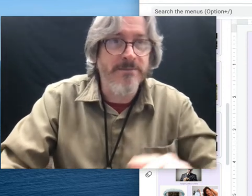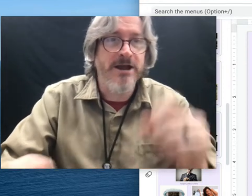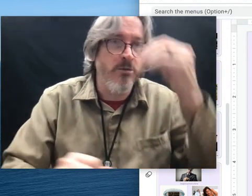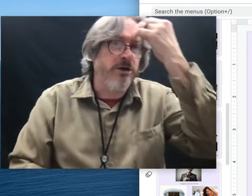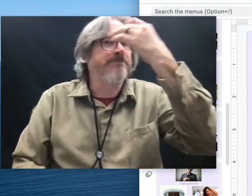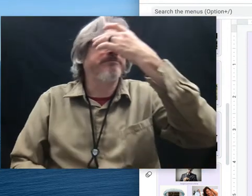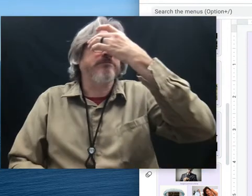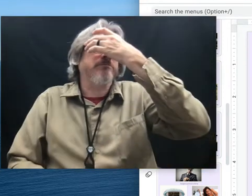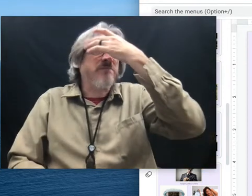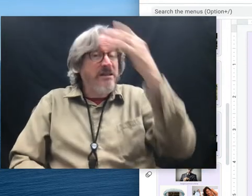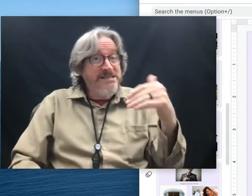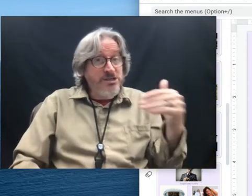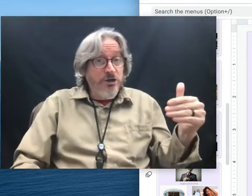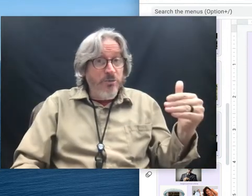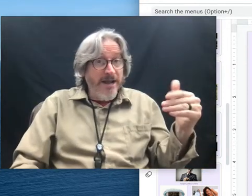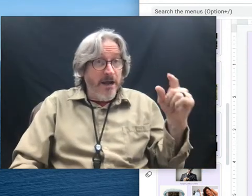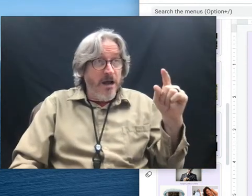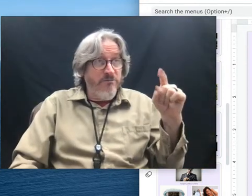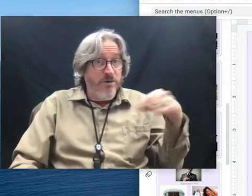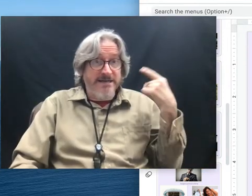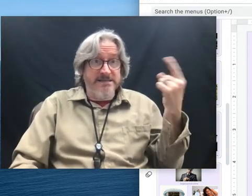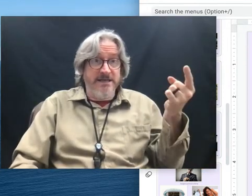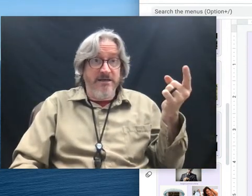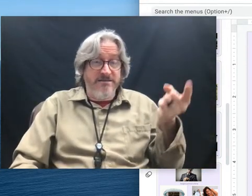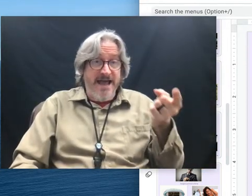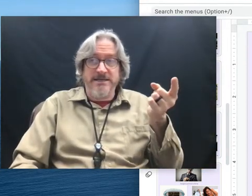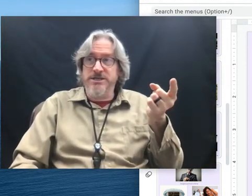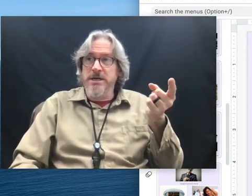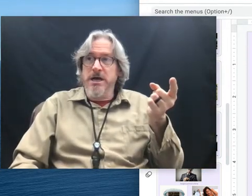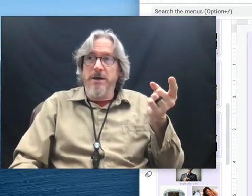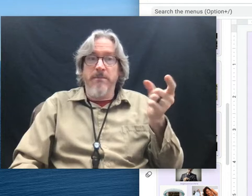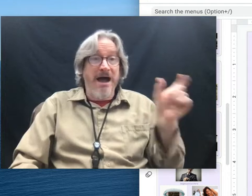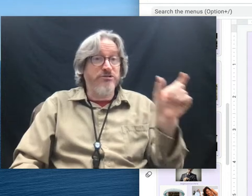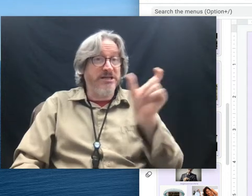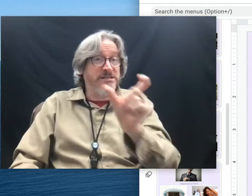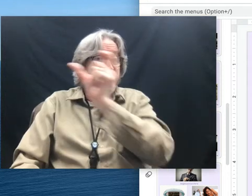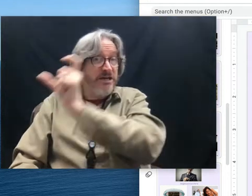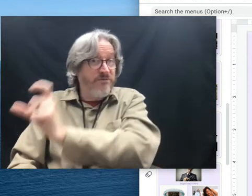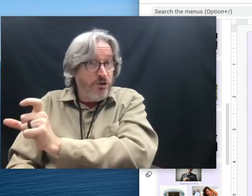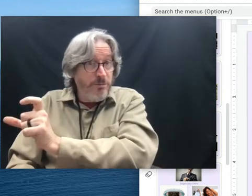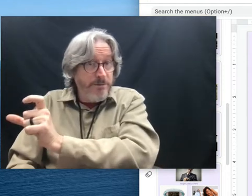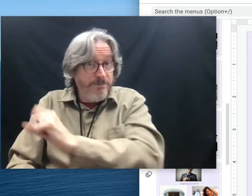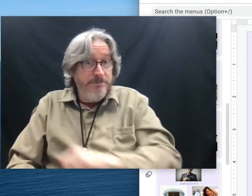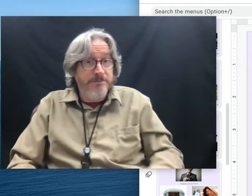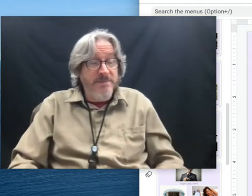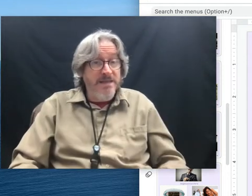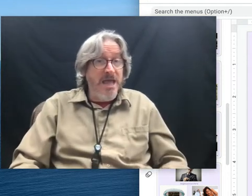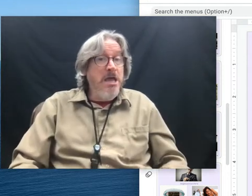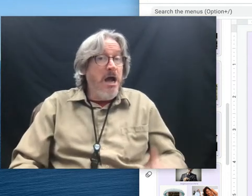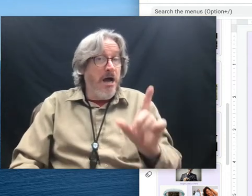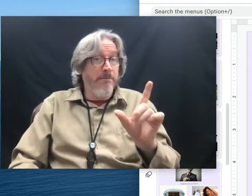Dog ate my homework. This is a good way of practicing that object, subject, verb